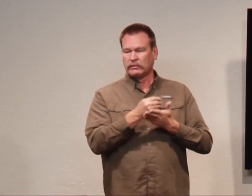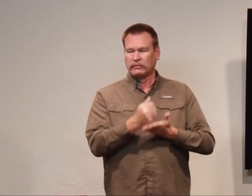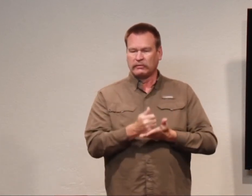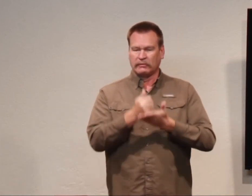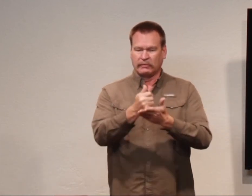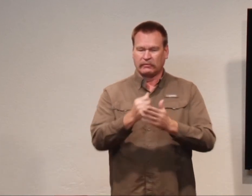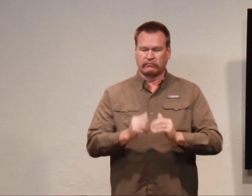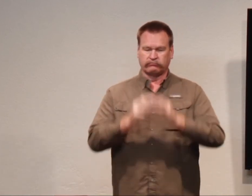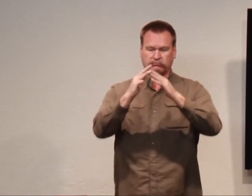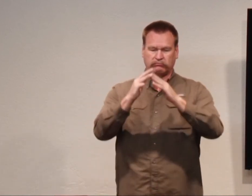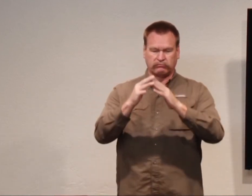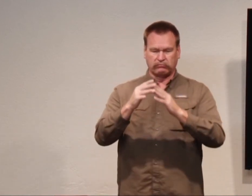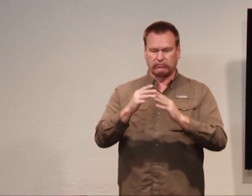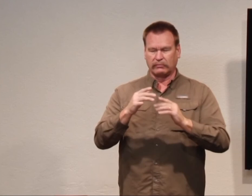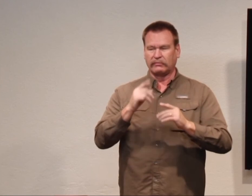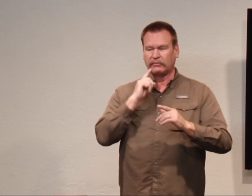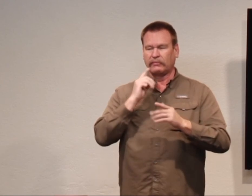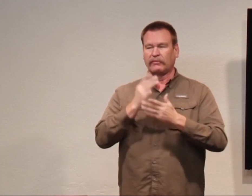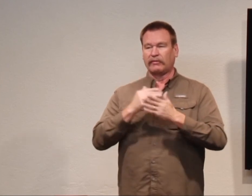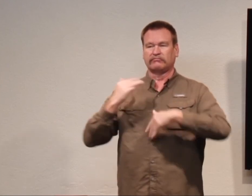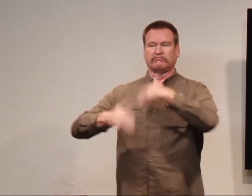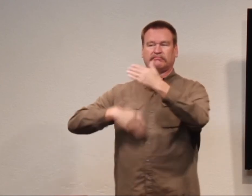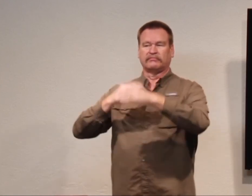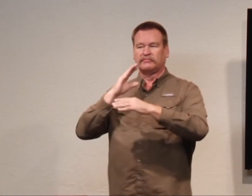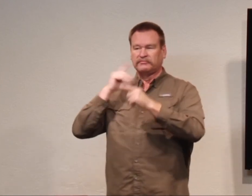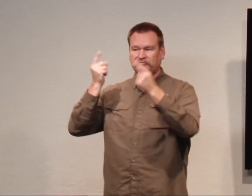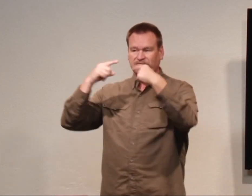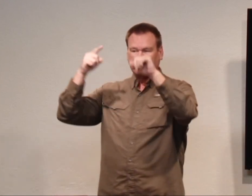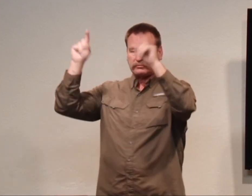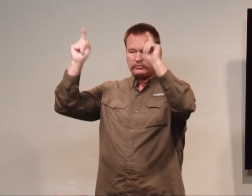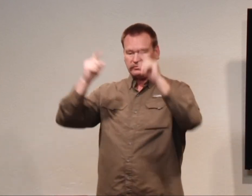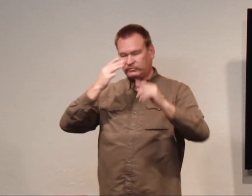spiritually, and we're just grateful for all he's done for our church. And